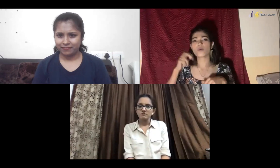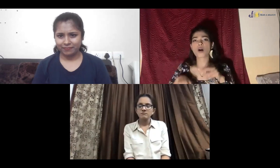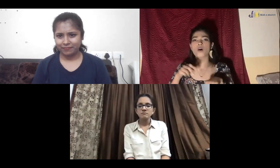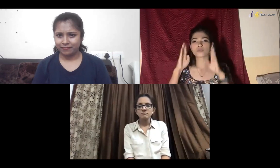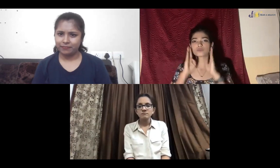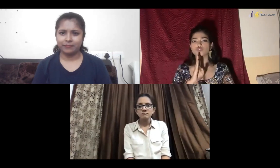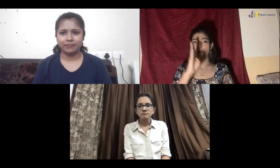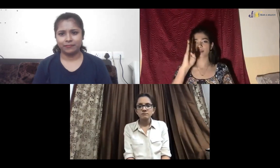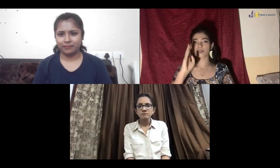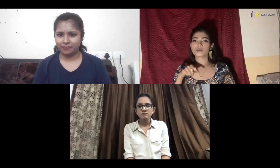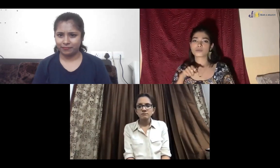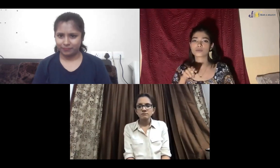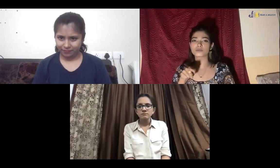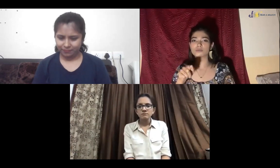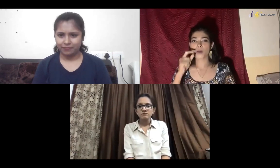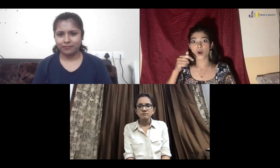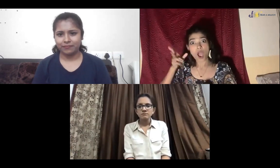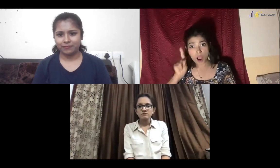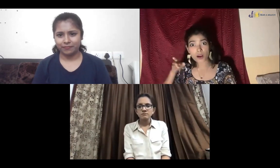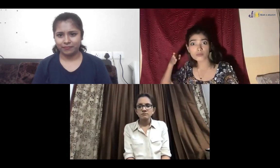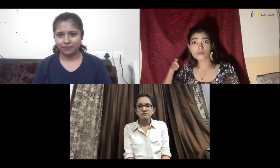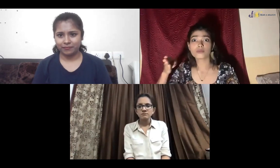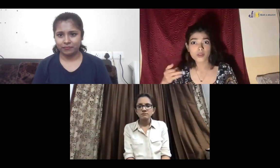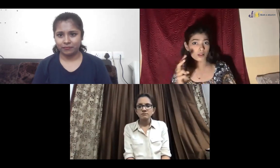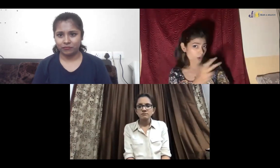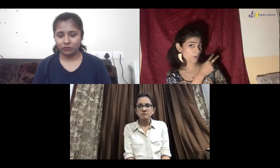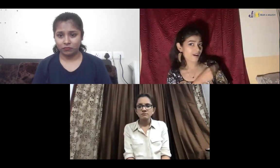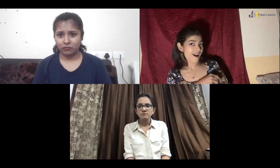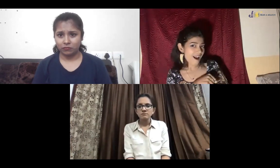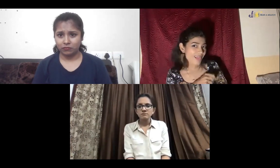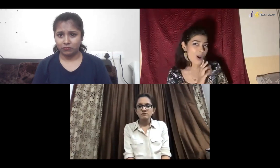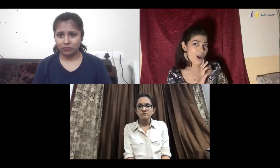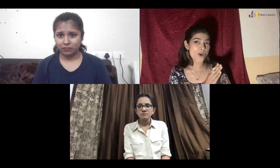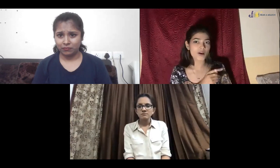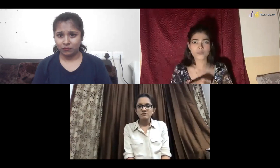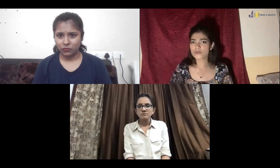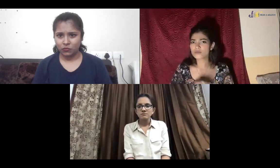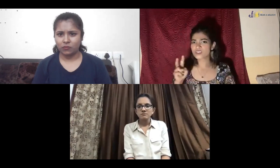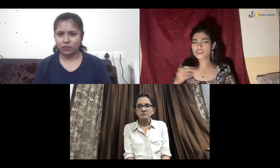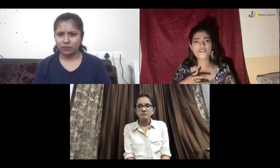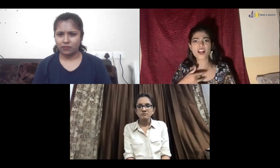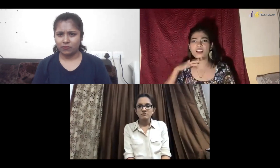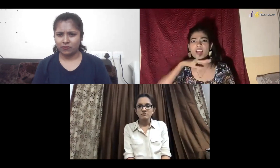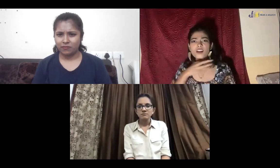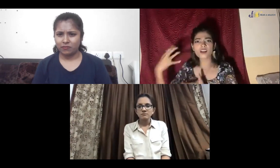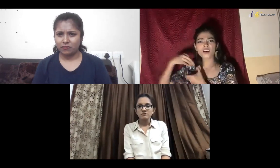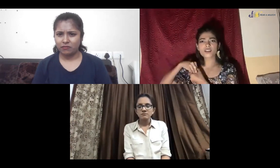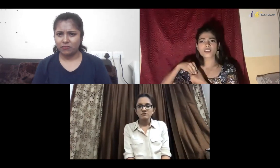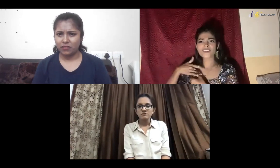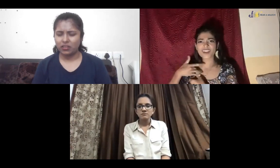doing for himself. But I was just walking straight away. That person again came and he said